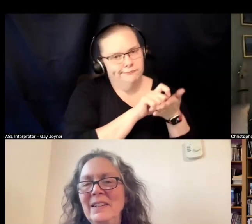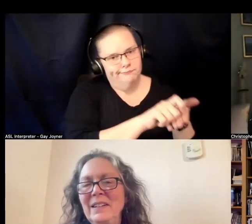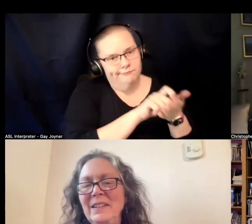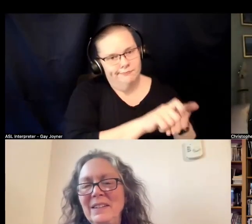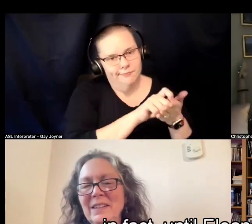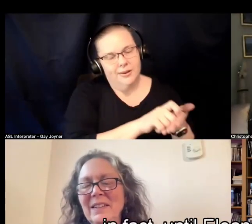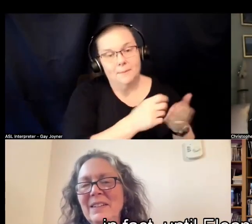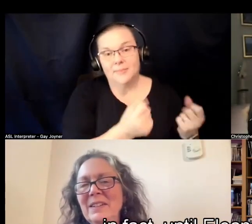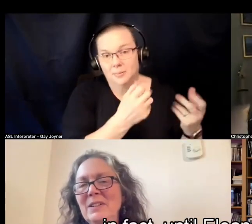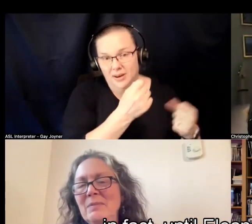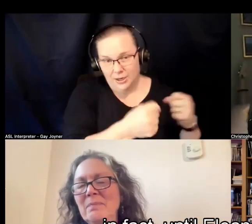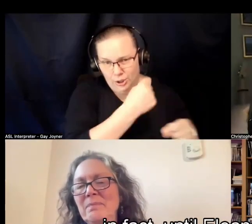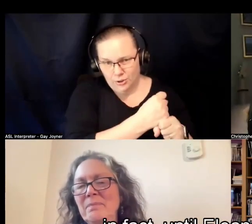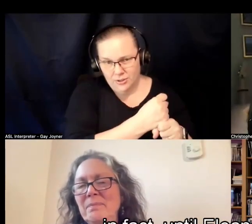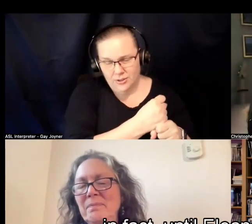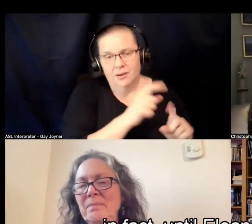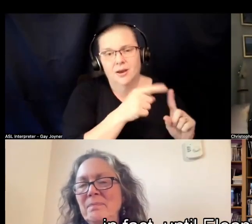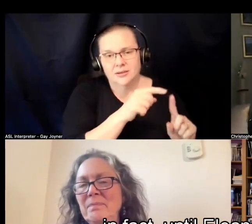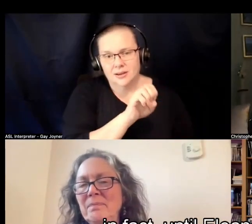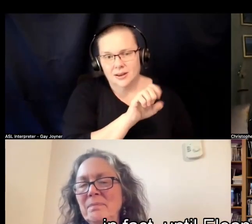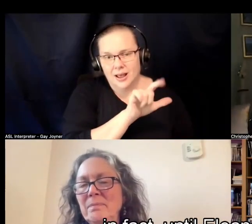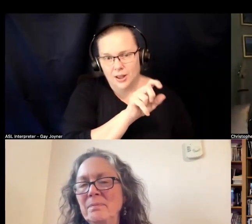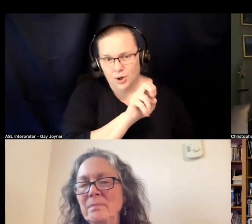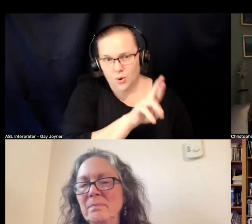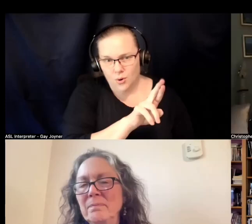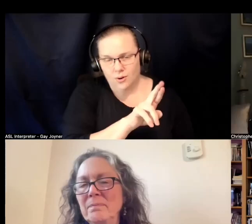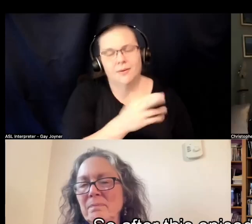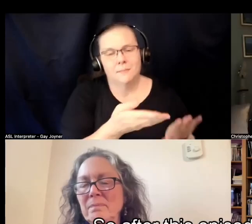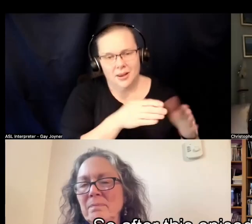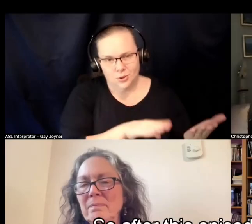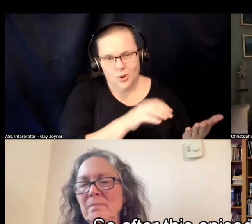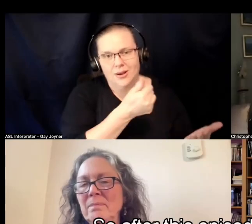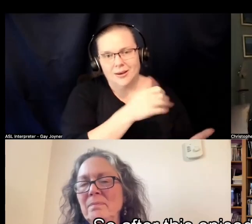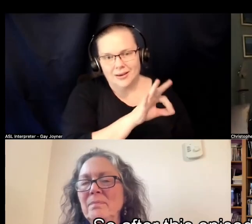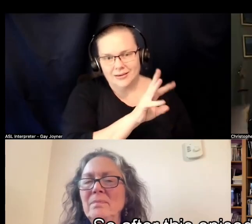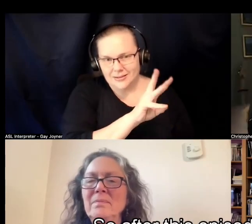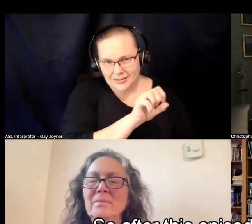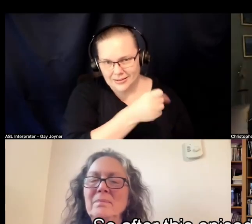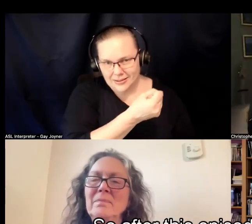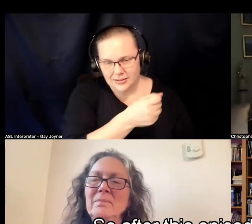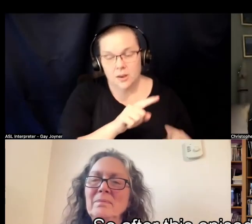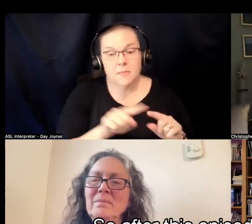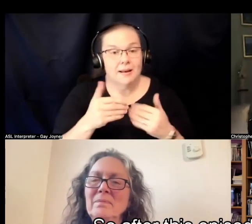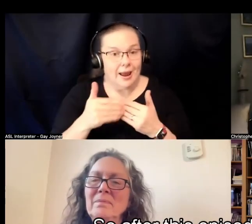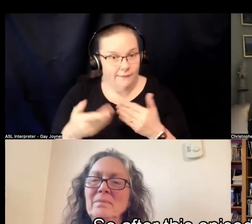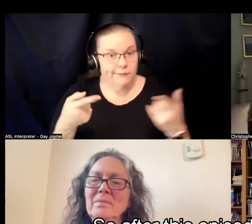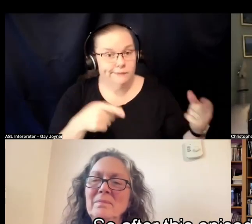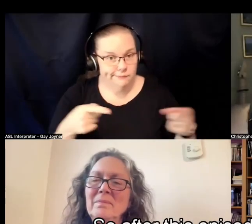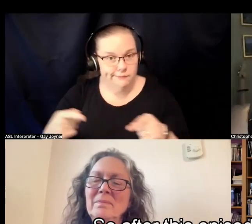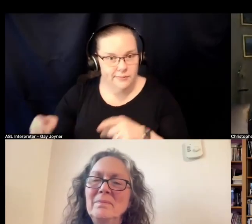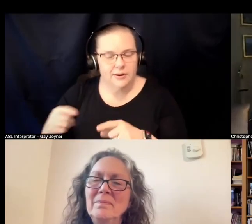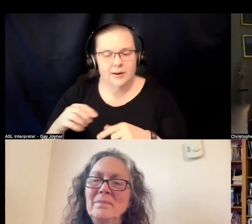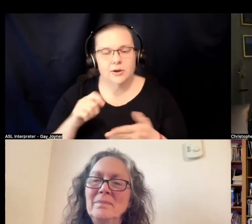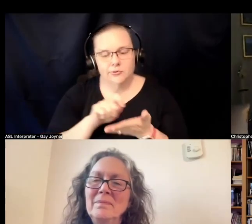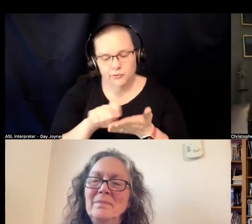years. In fact, until Eleanor died in the 1960s. So after this episode, Anna wrote Eleanor